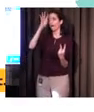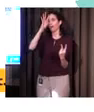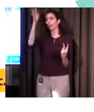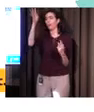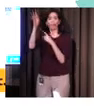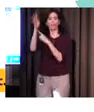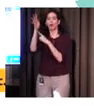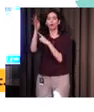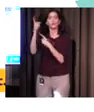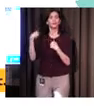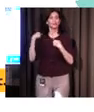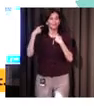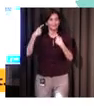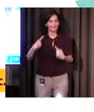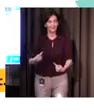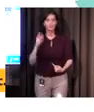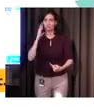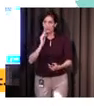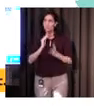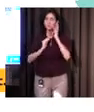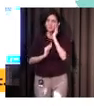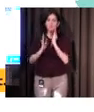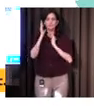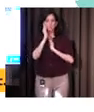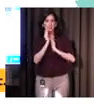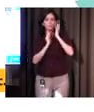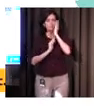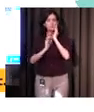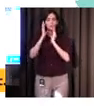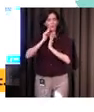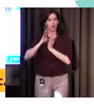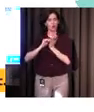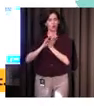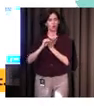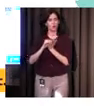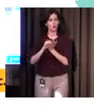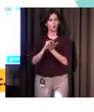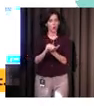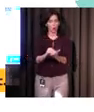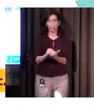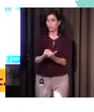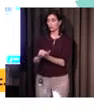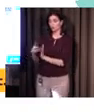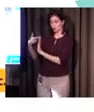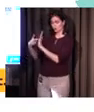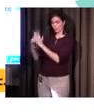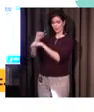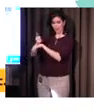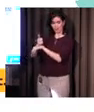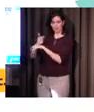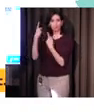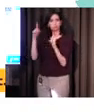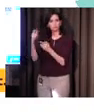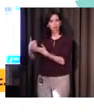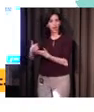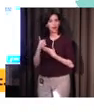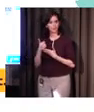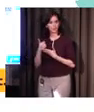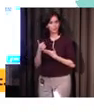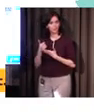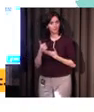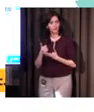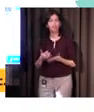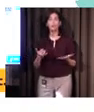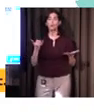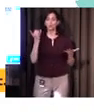we've lived through this long enough now, and we know for a fact the mitigation measures work. So if we want to